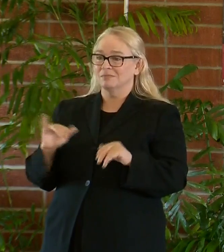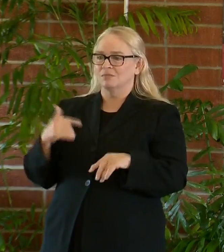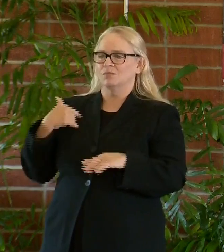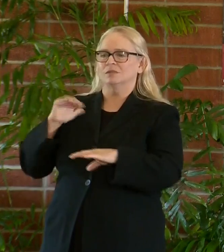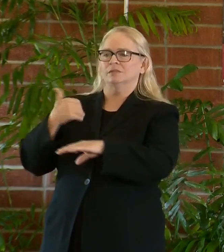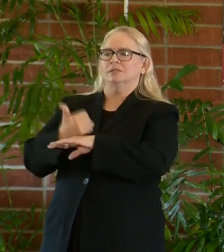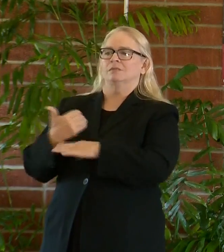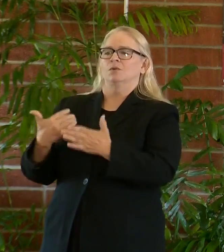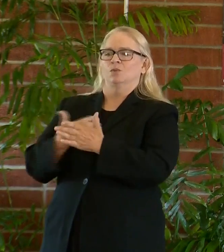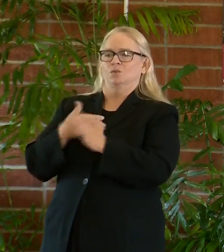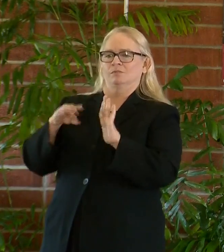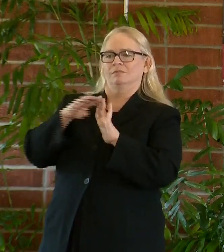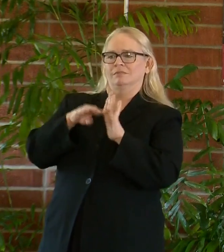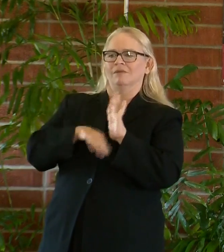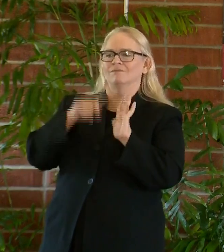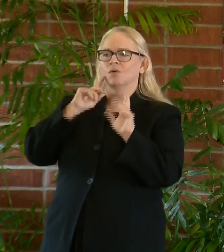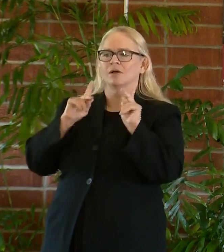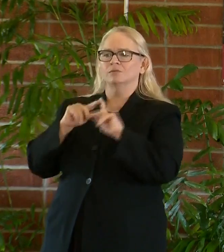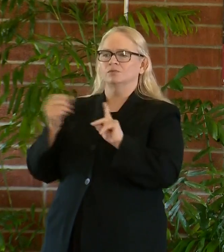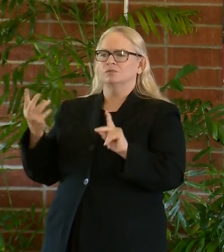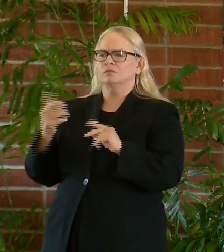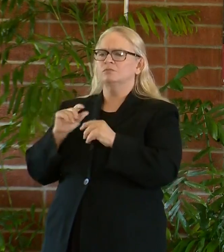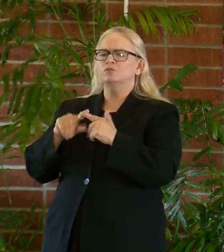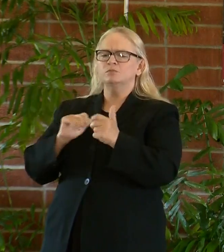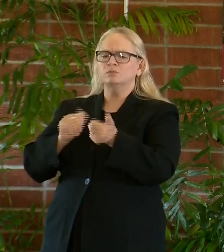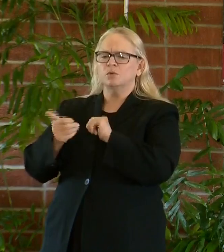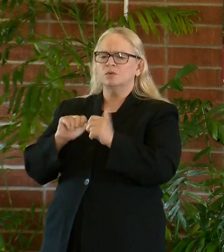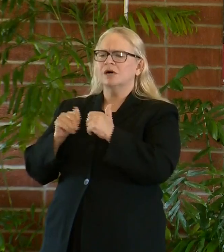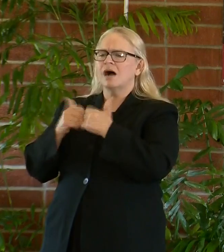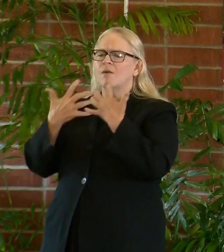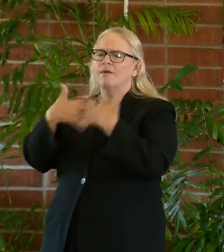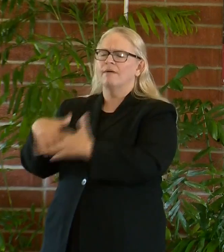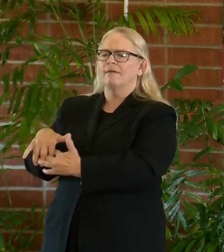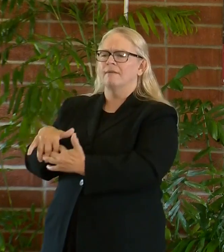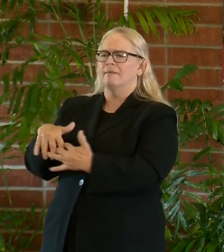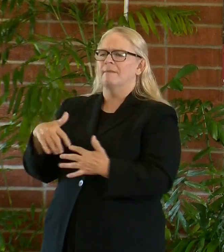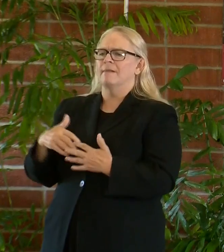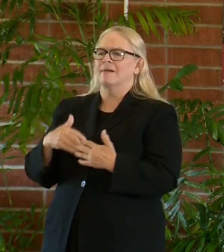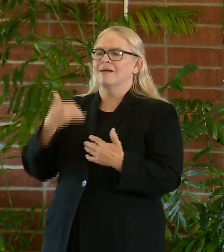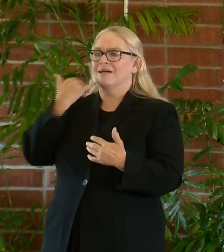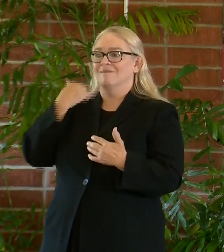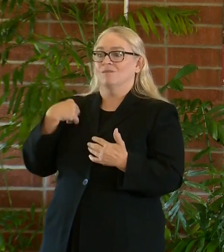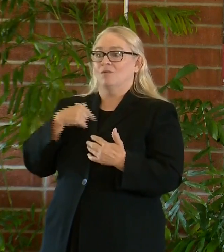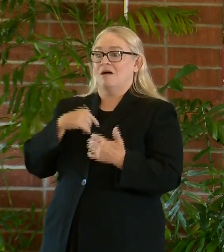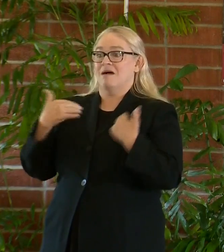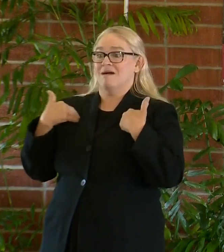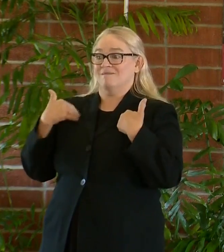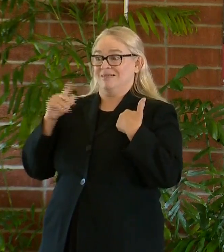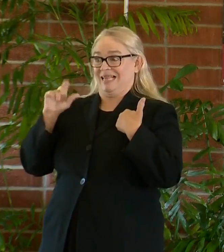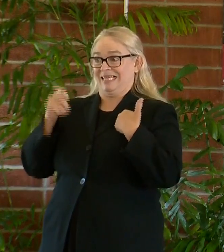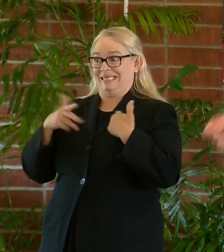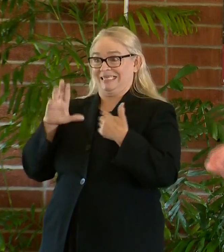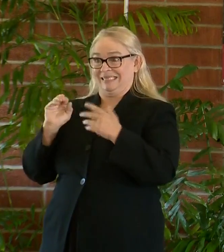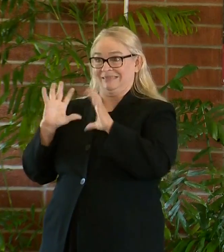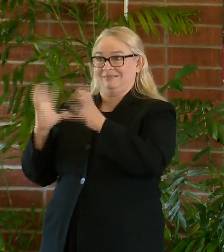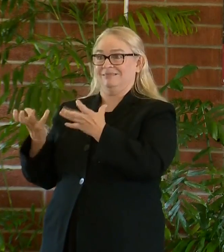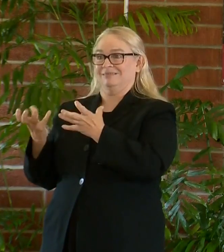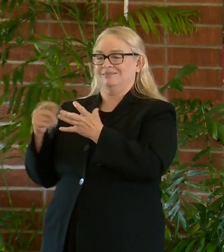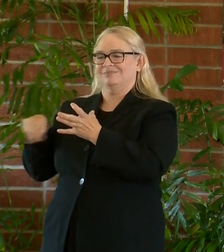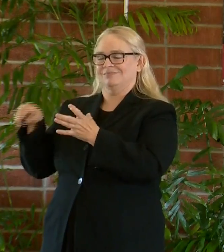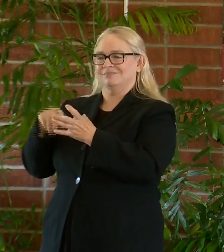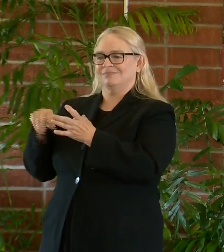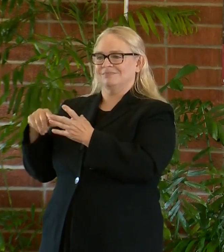relates to sports and pulling the leagues or pushing the leagues back into the fall and into the new